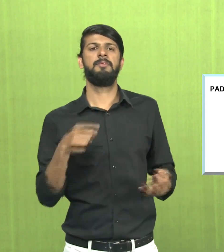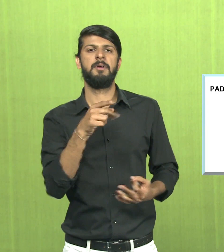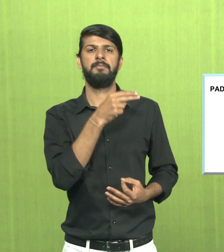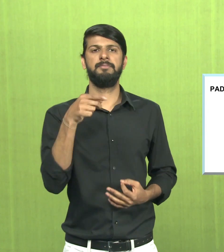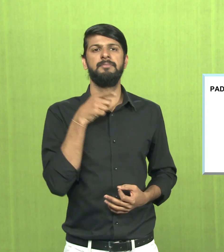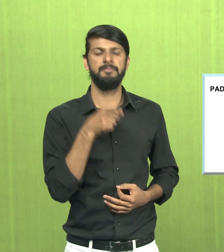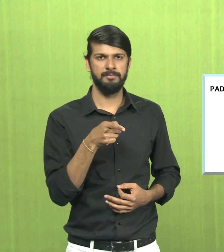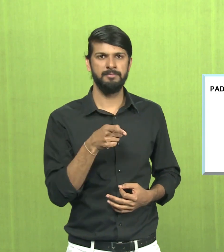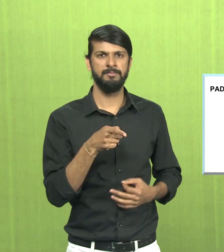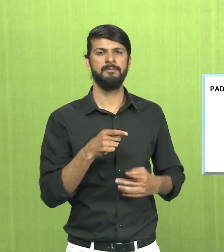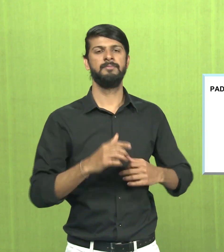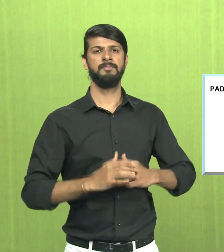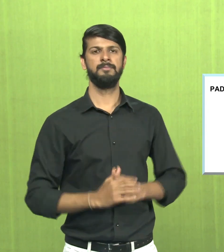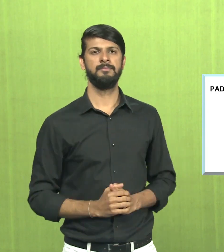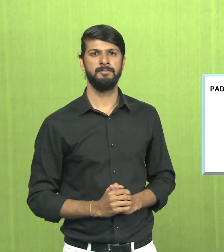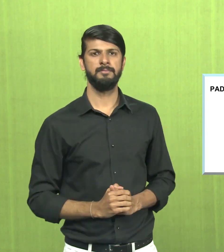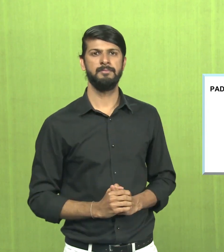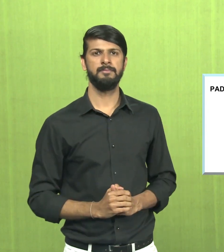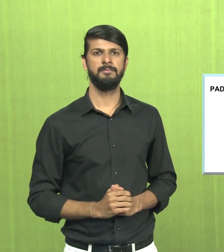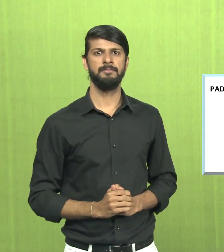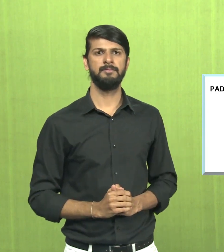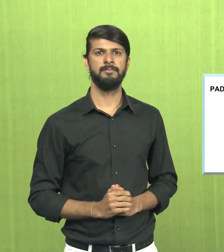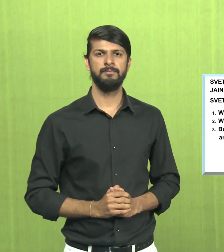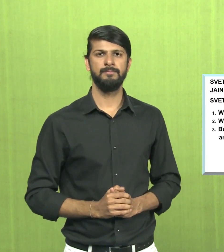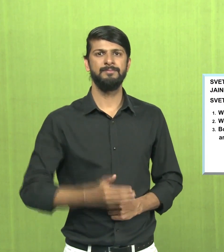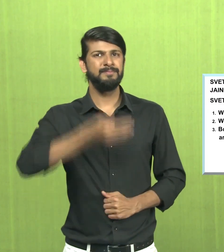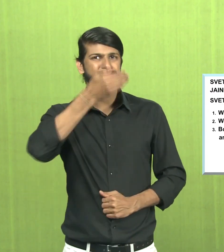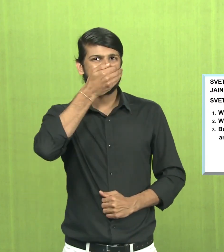In yoga, this is a very prominent position.